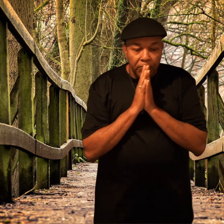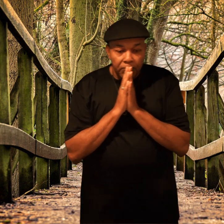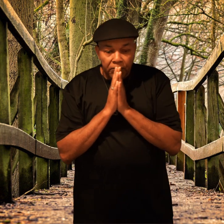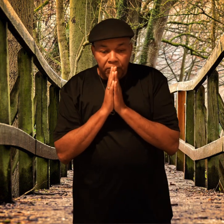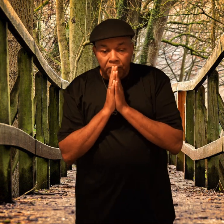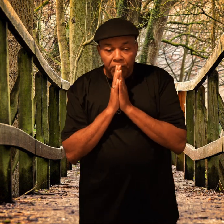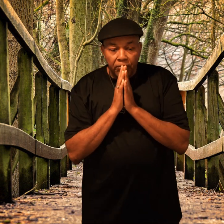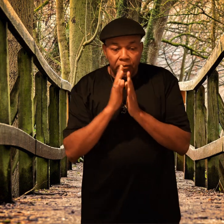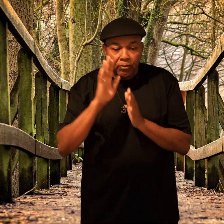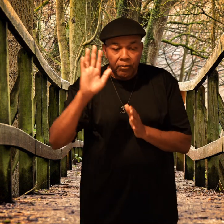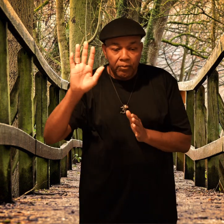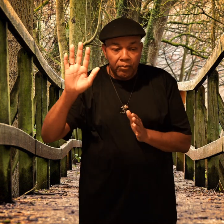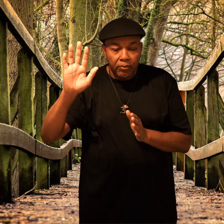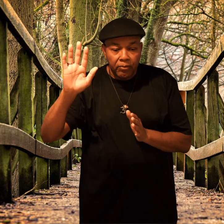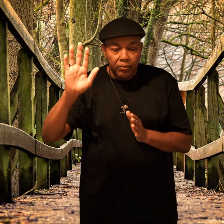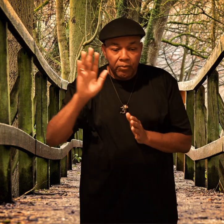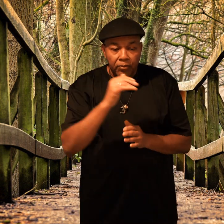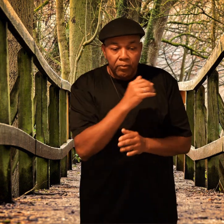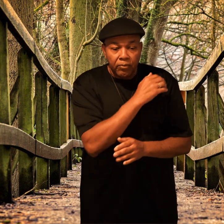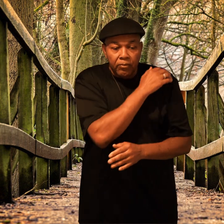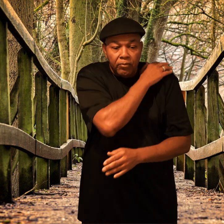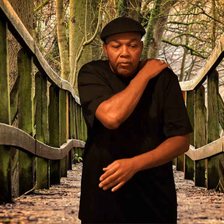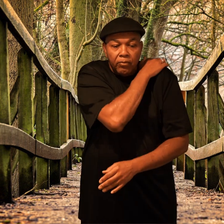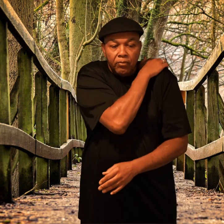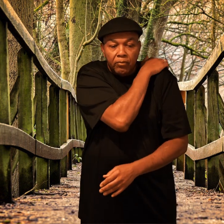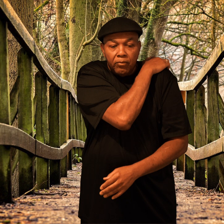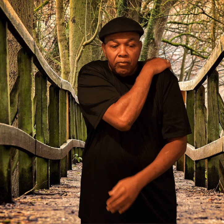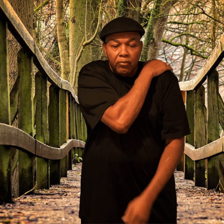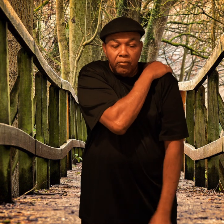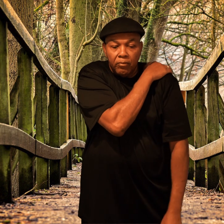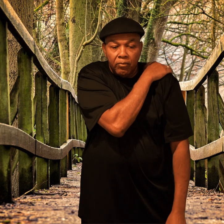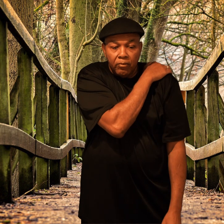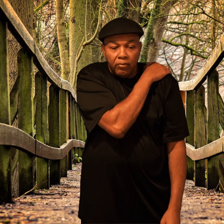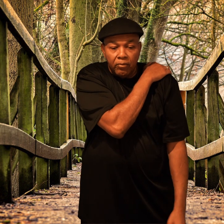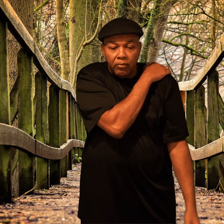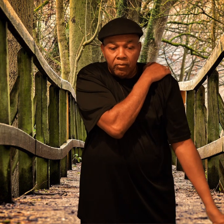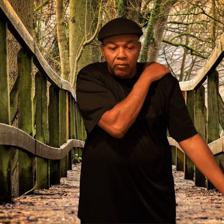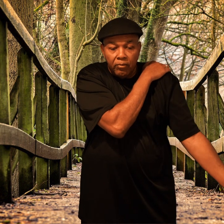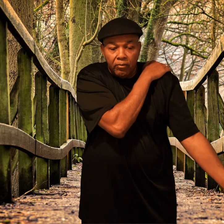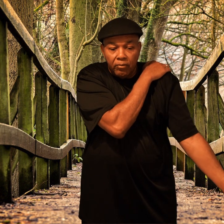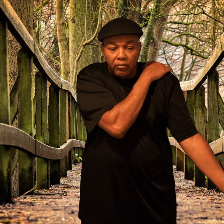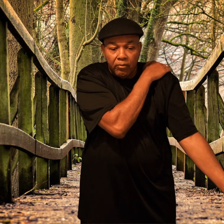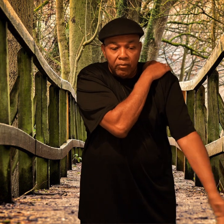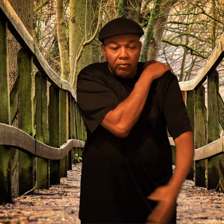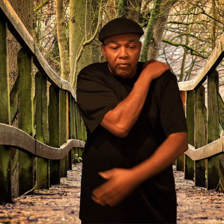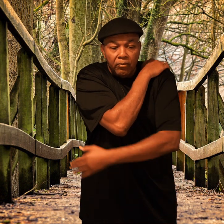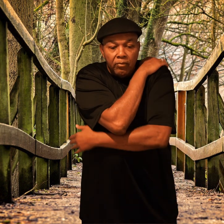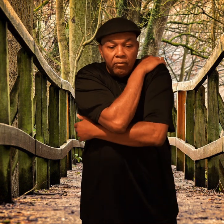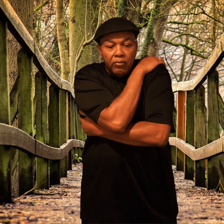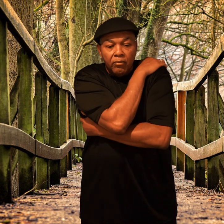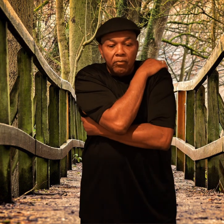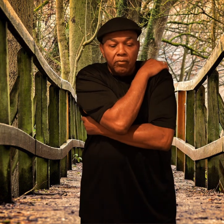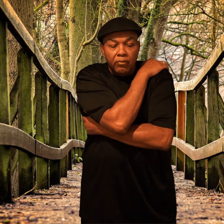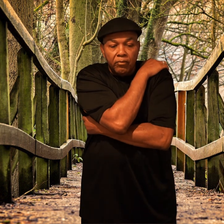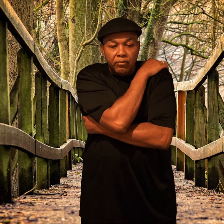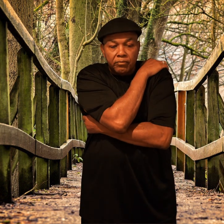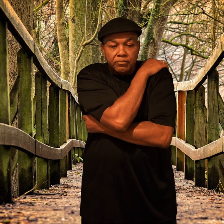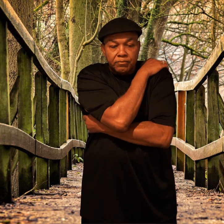With your right hand and hold your left shoulder, and then take the other hand and wrap it around